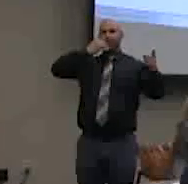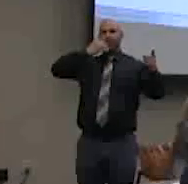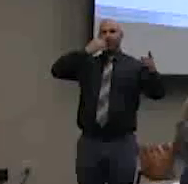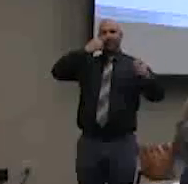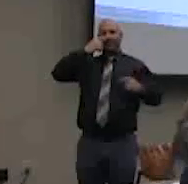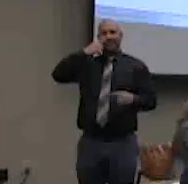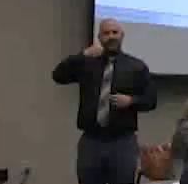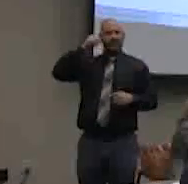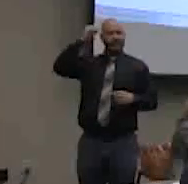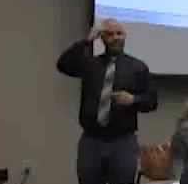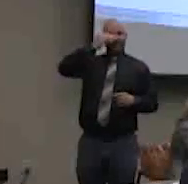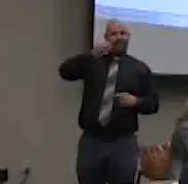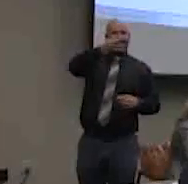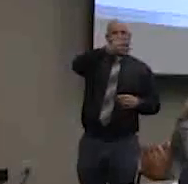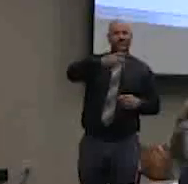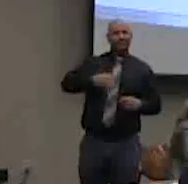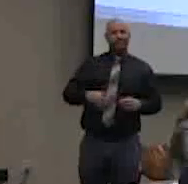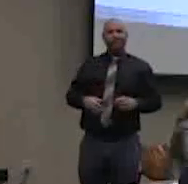put it out there.